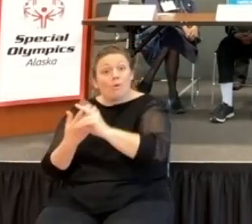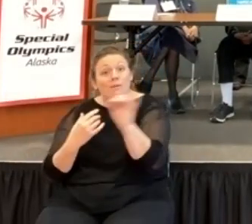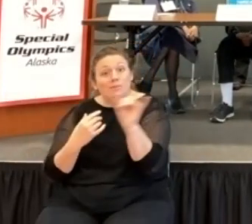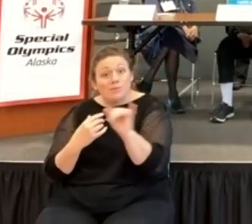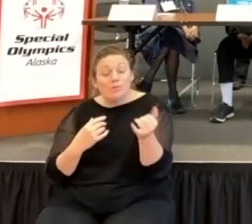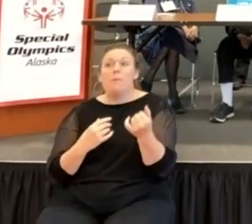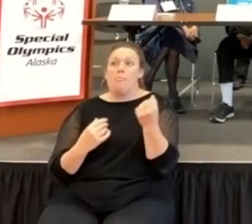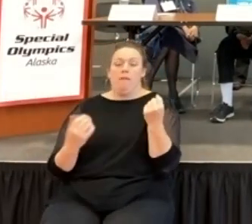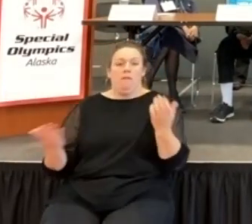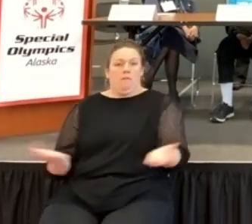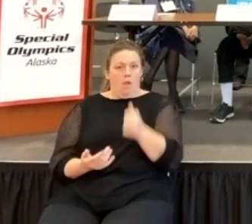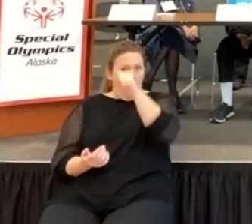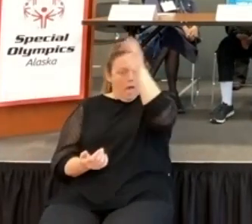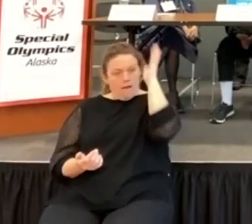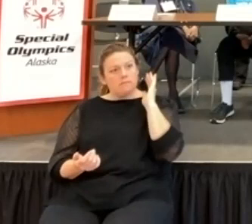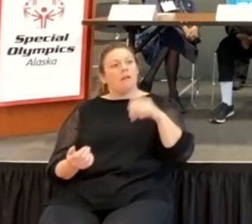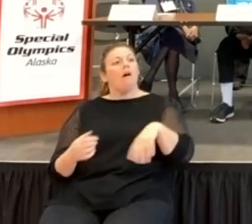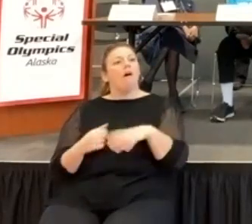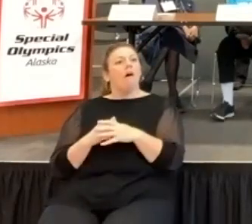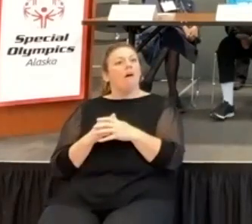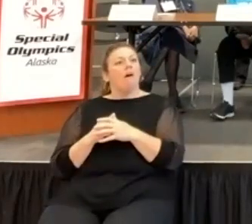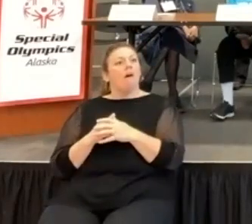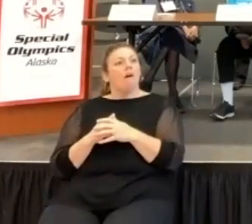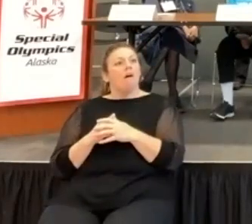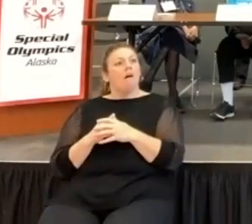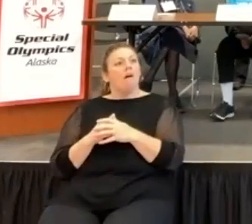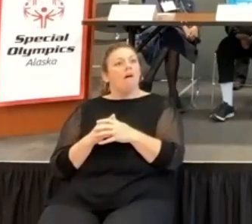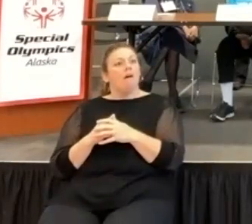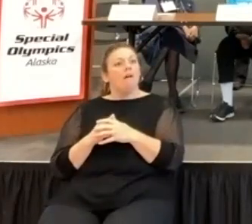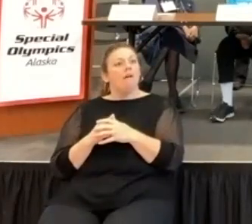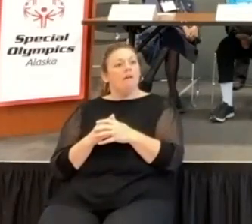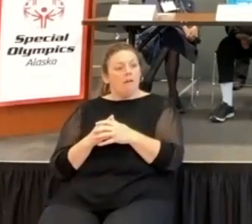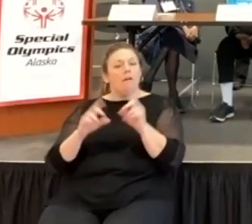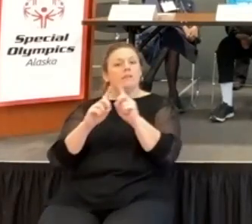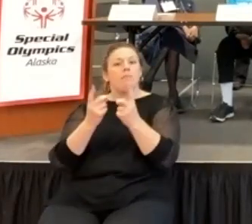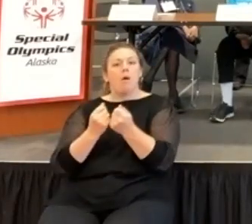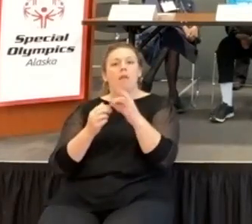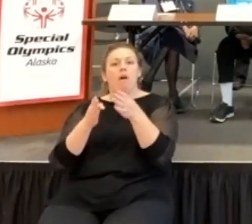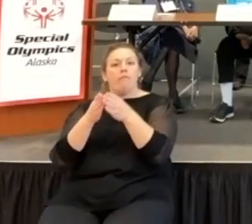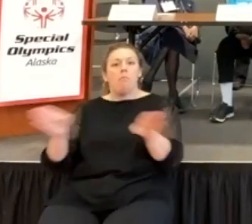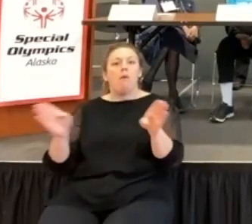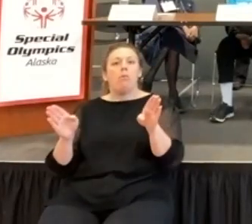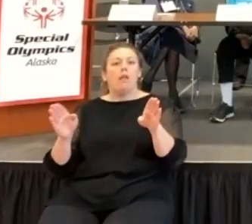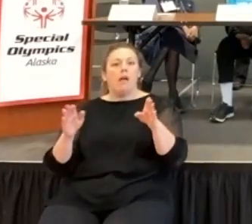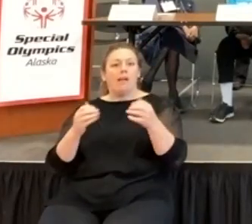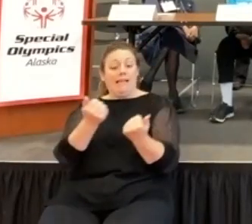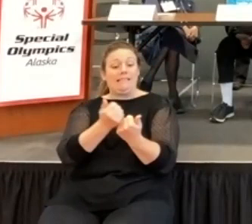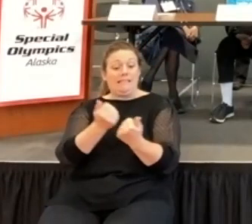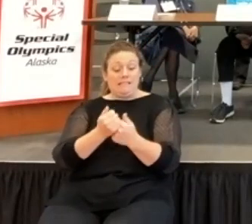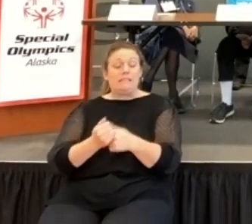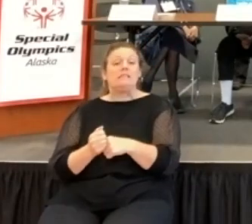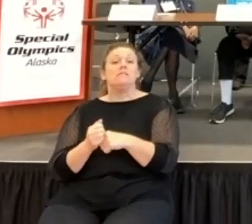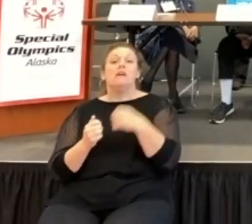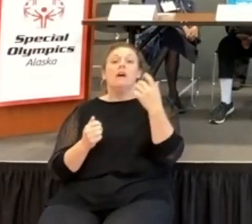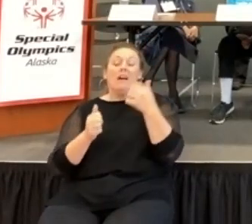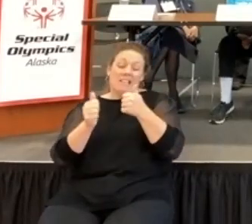as far as the Department of the Department of Public Assistance is behind because of the ending